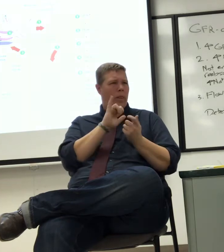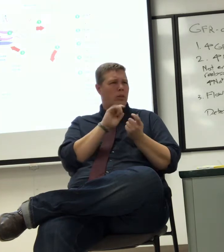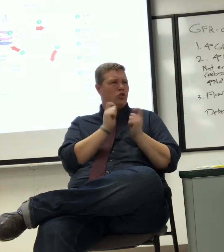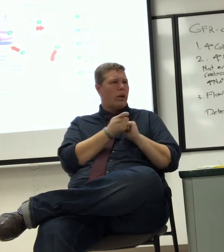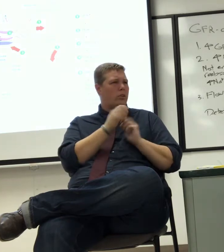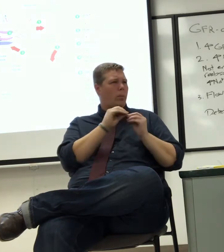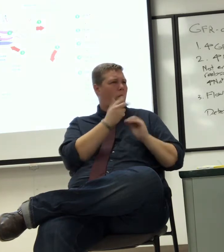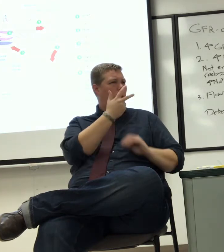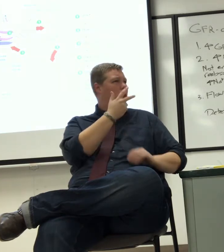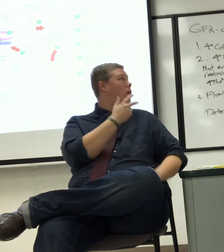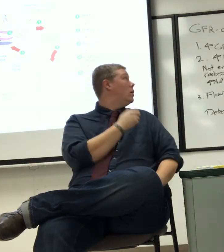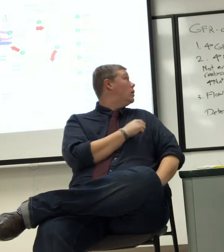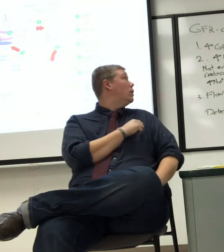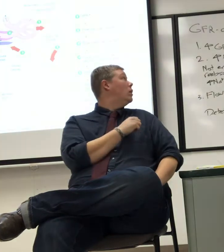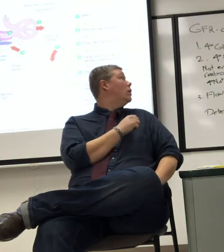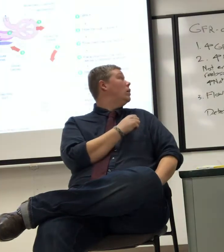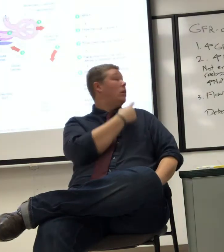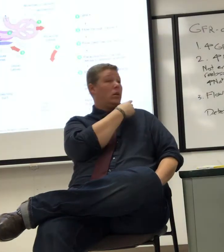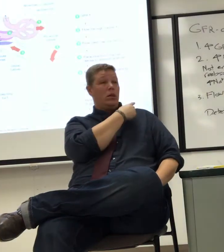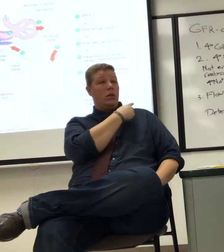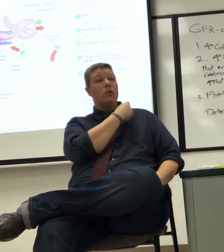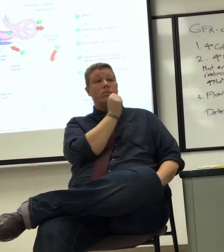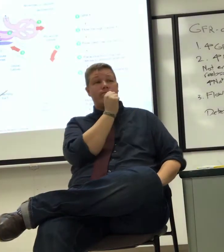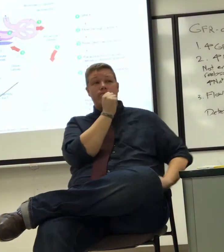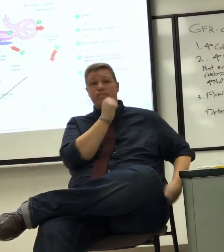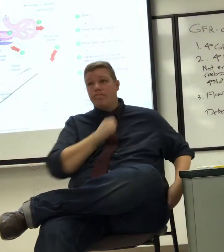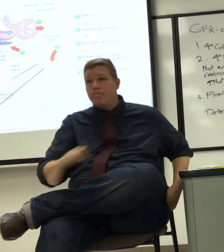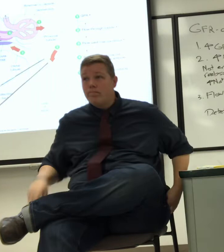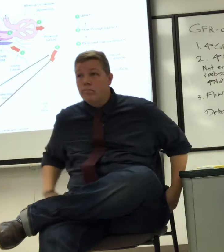Okay. Number 3. Yeah. Right here.